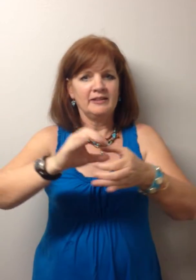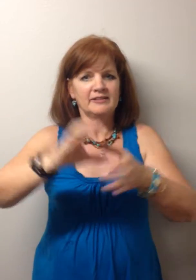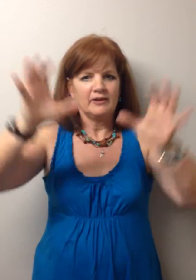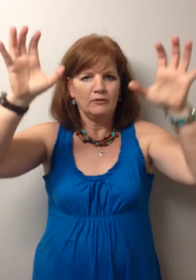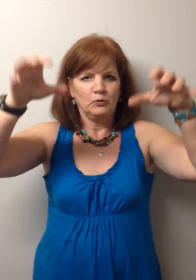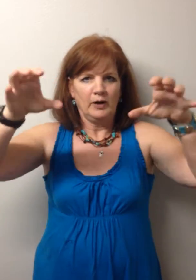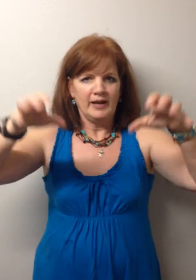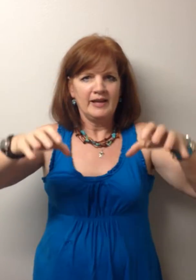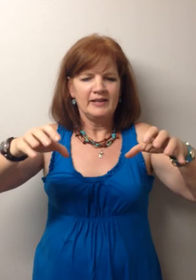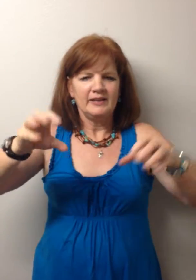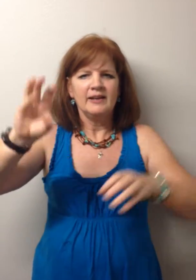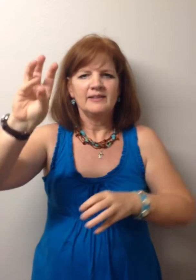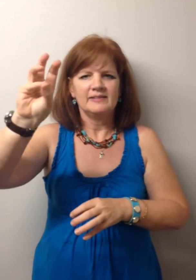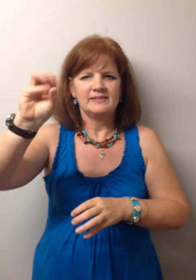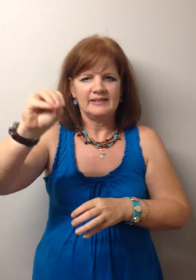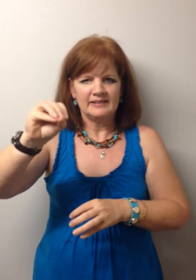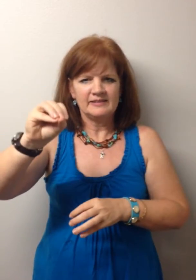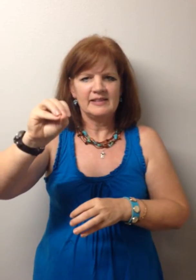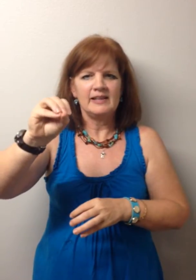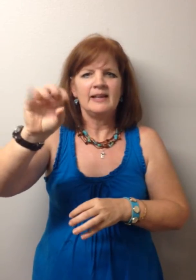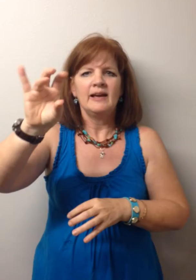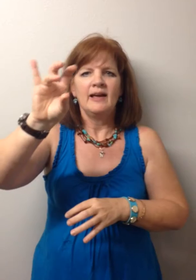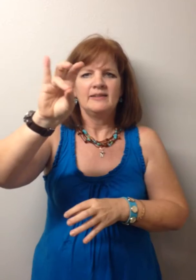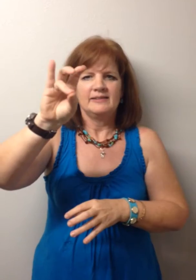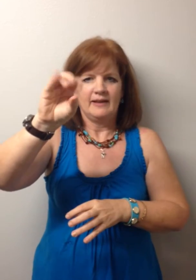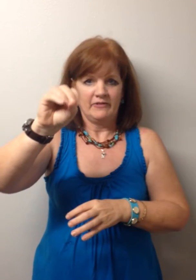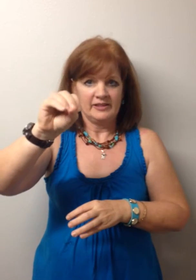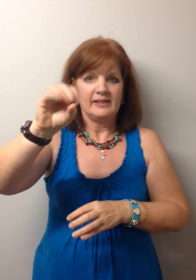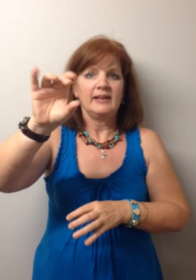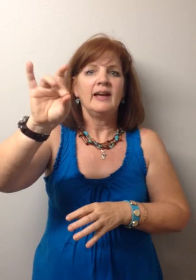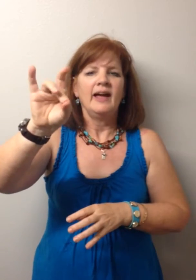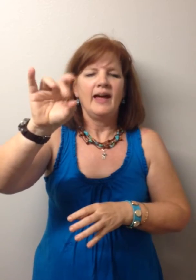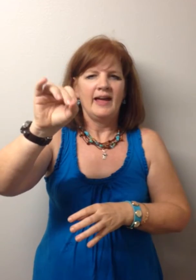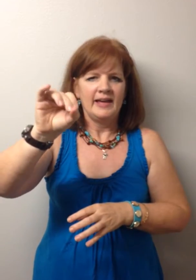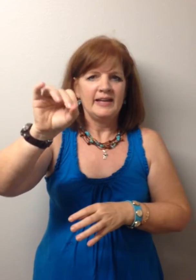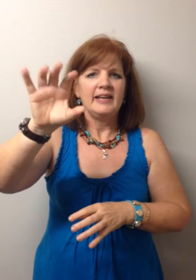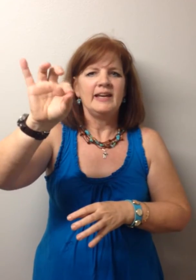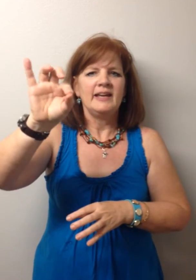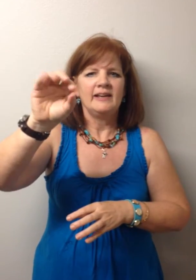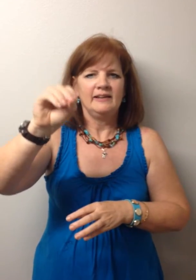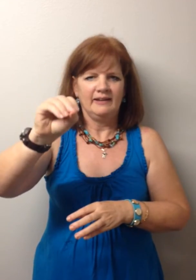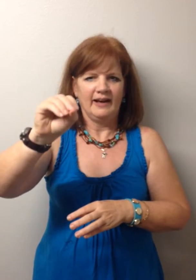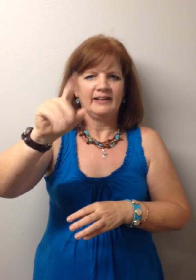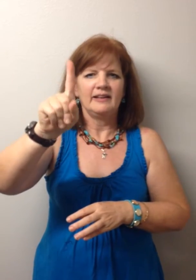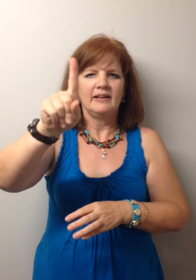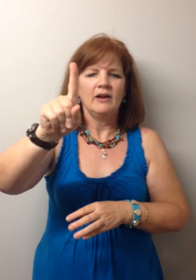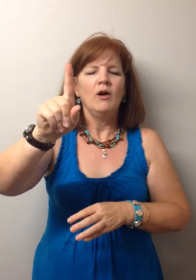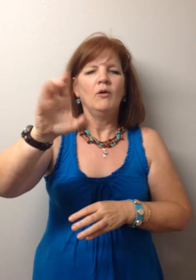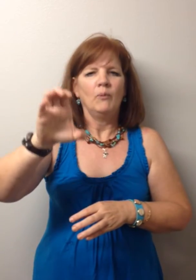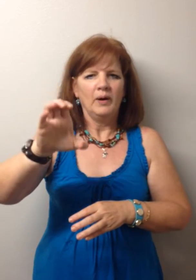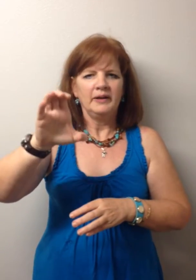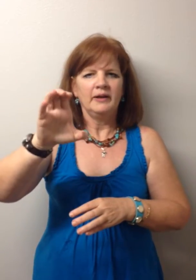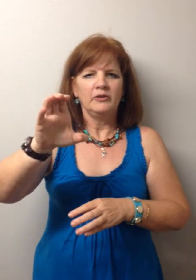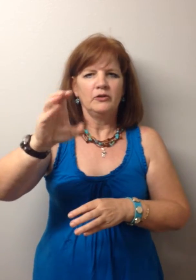chance of rain. 60, 70, 80, 90, 100%